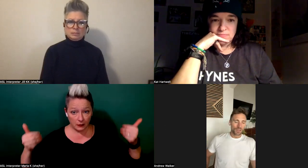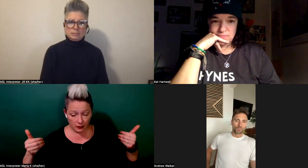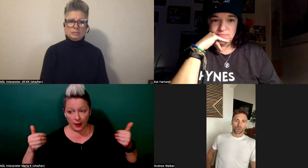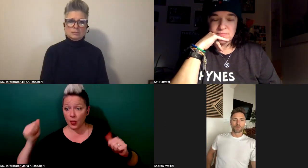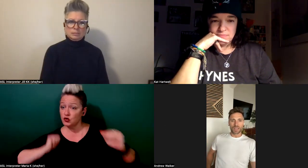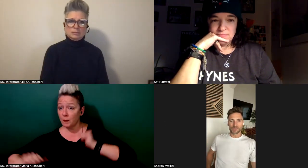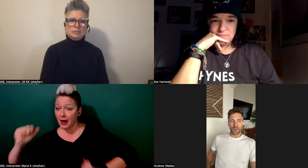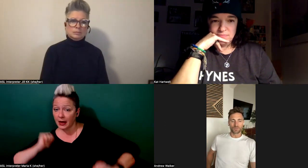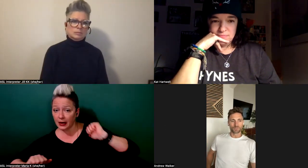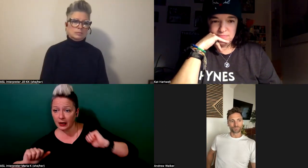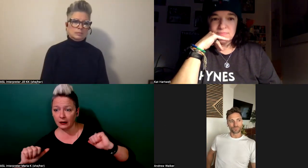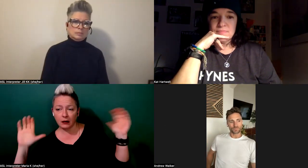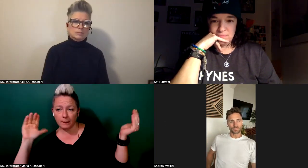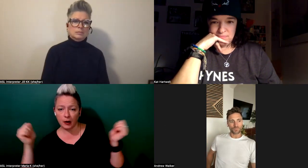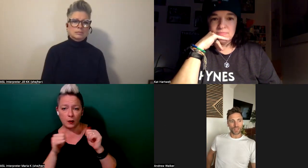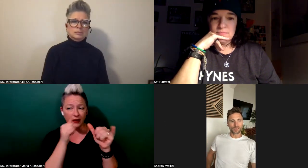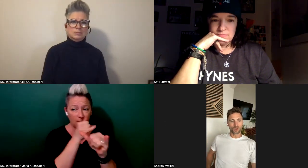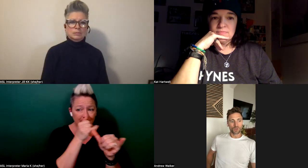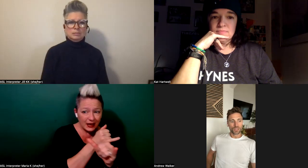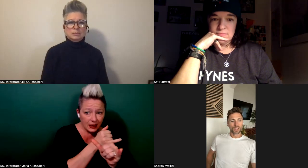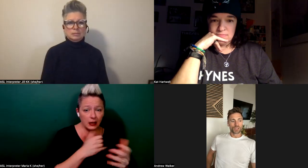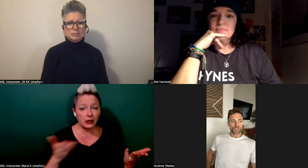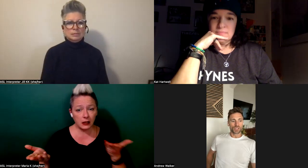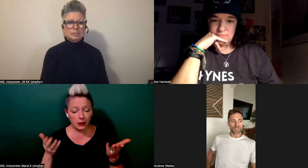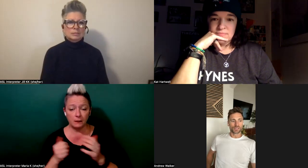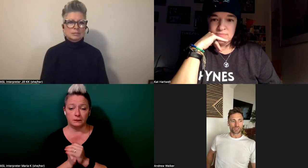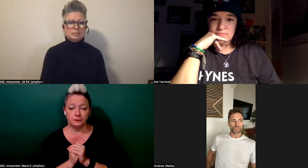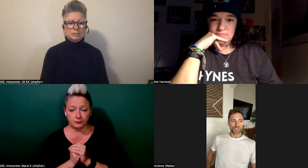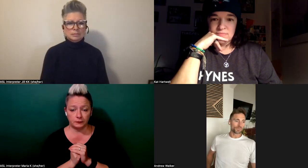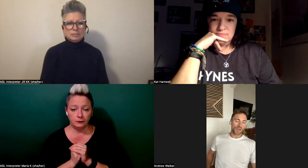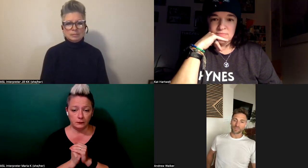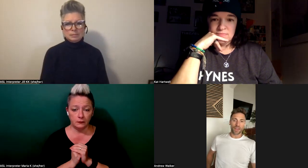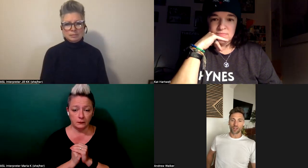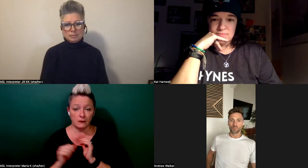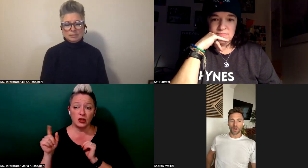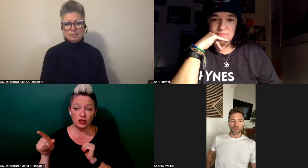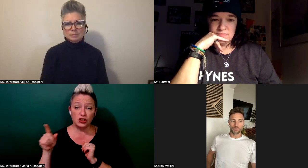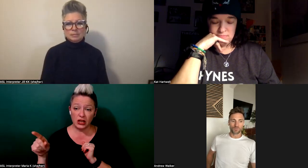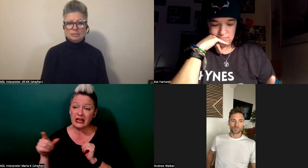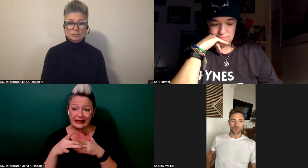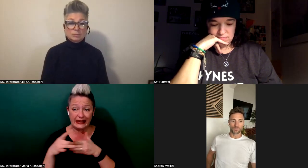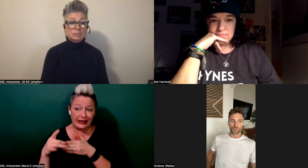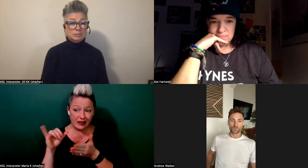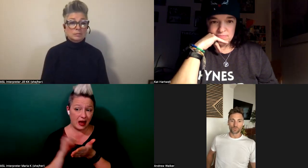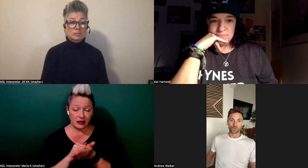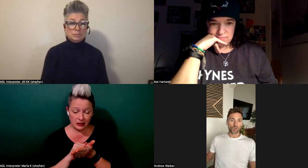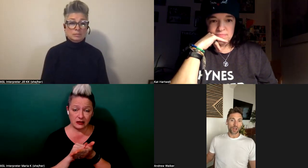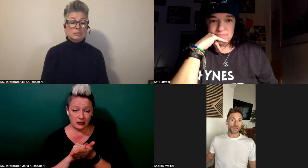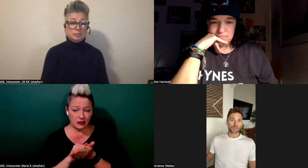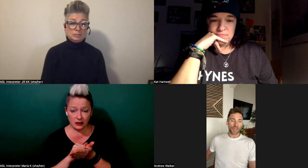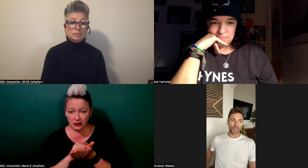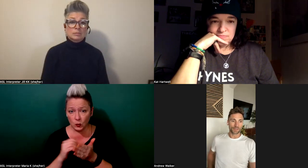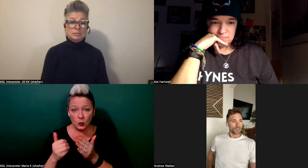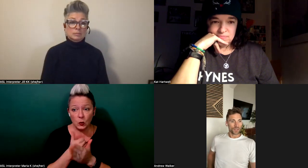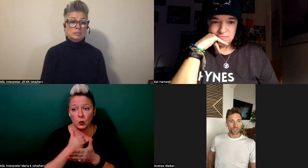the more comedic stuff, and so she's at the helm of new